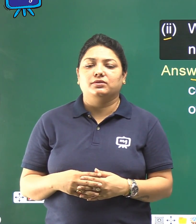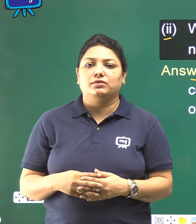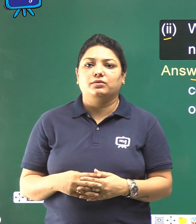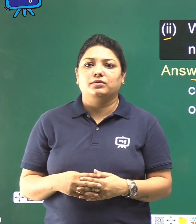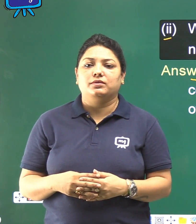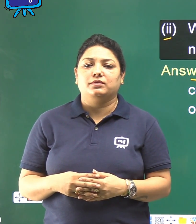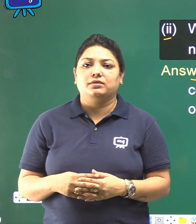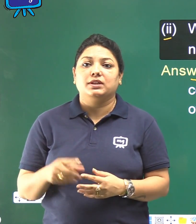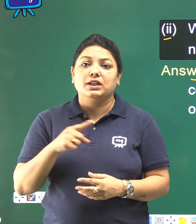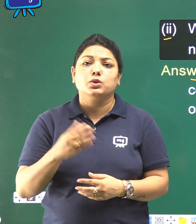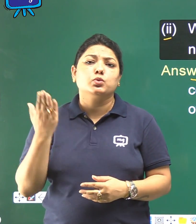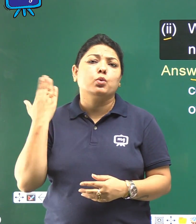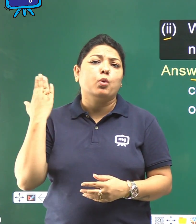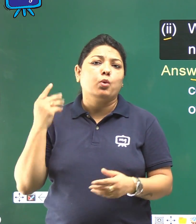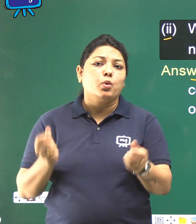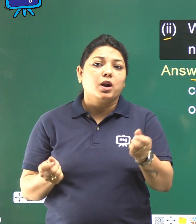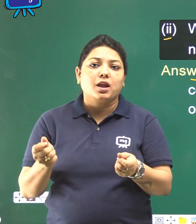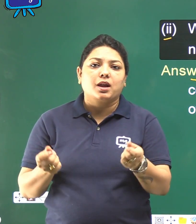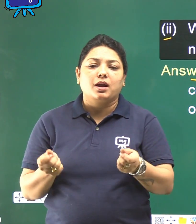his old car